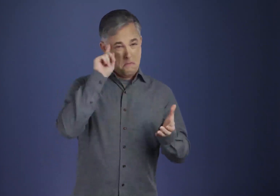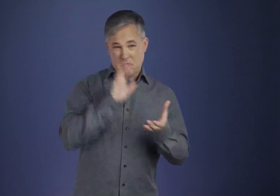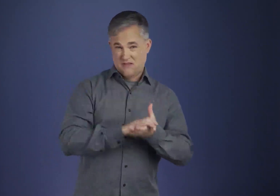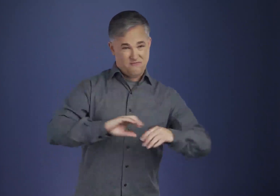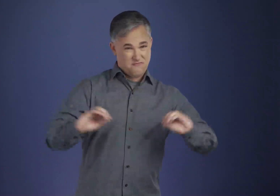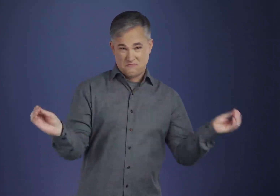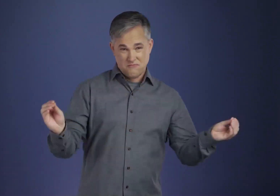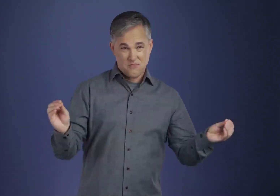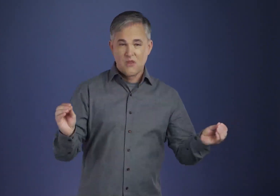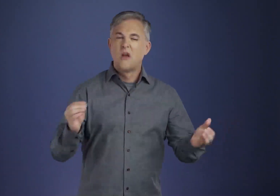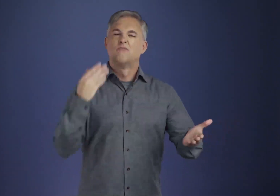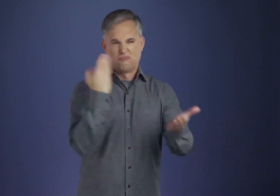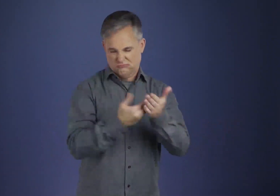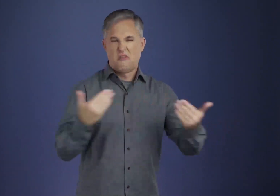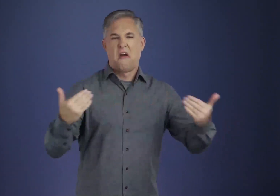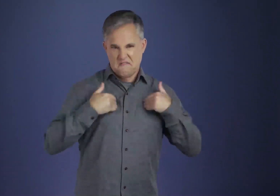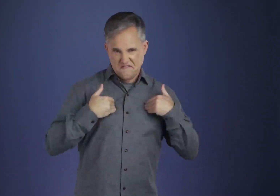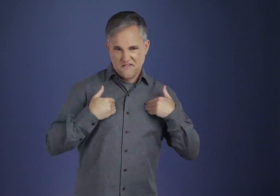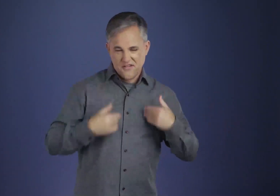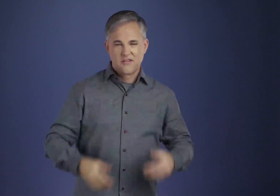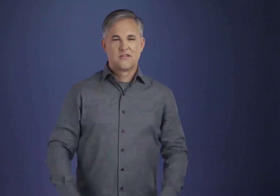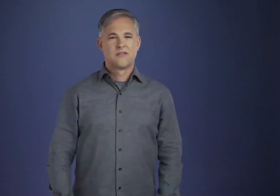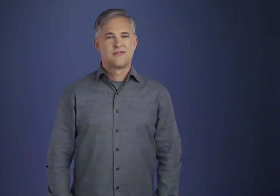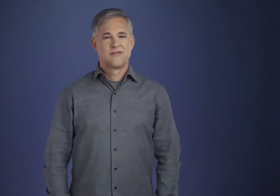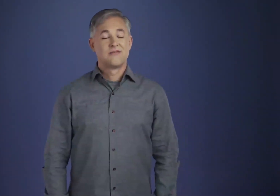He thinks himself lost to the comfort of any conviction at all.